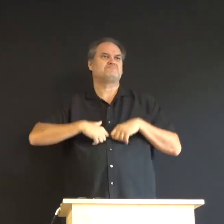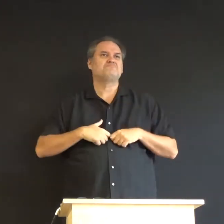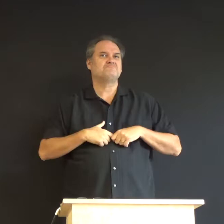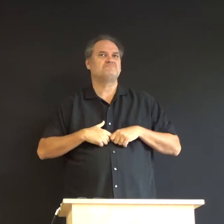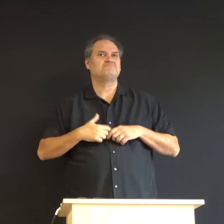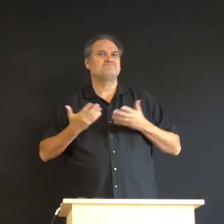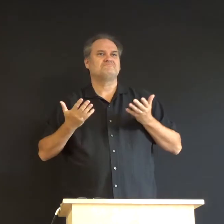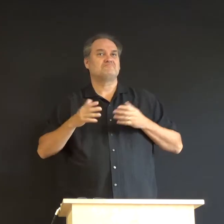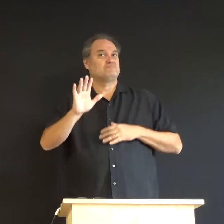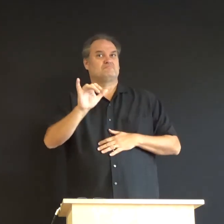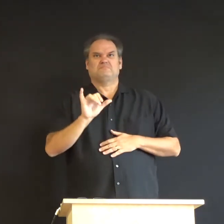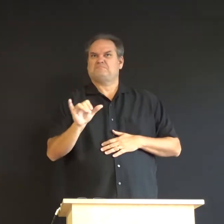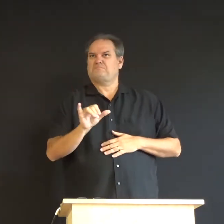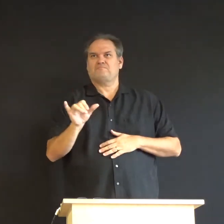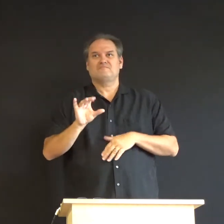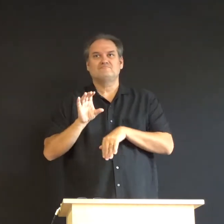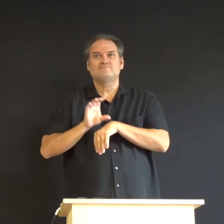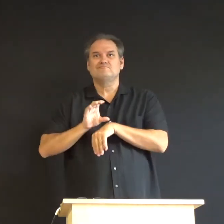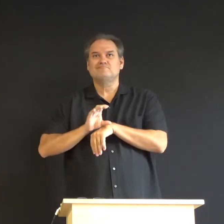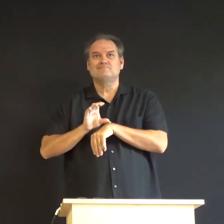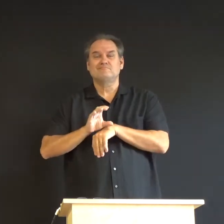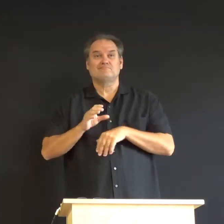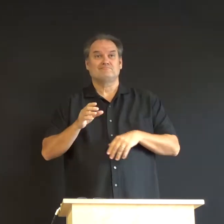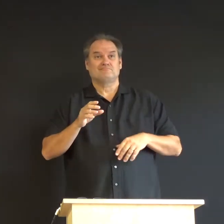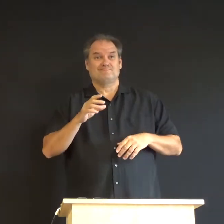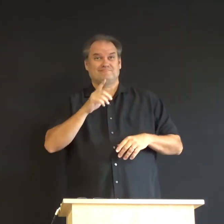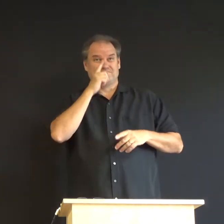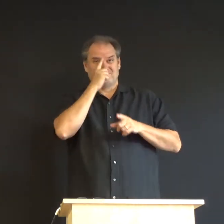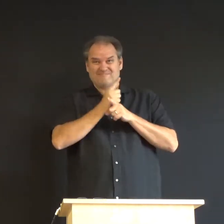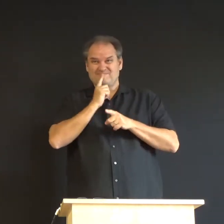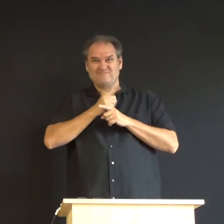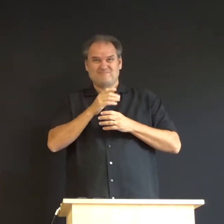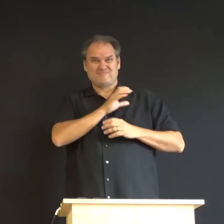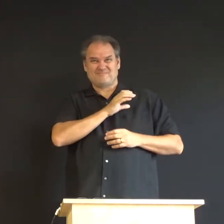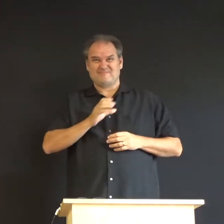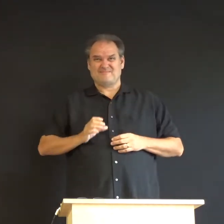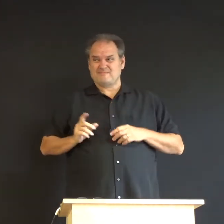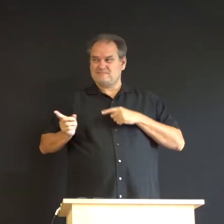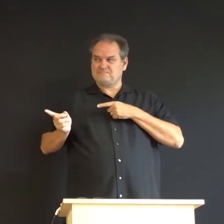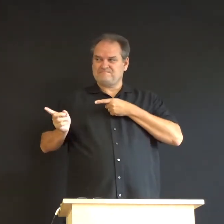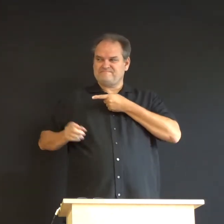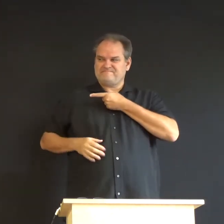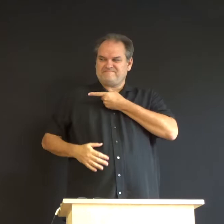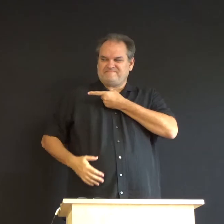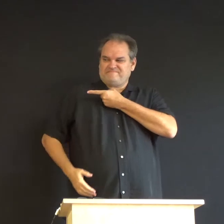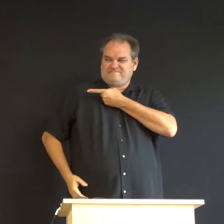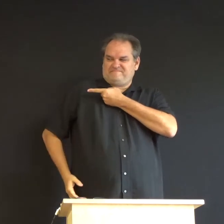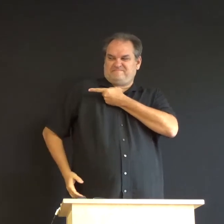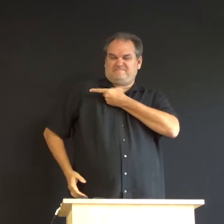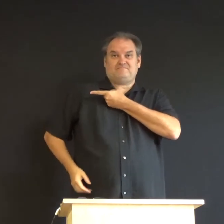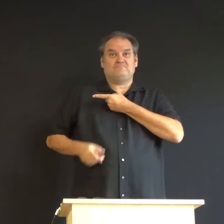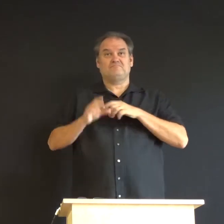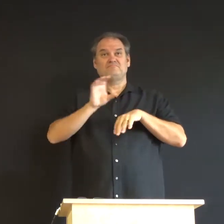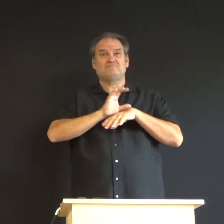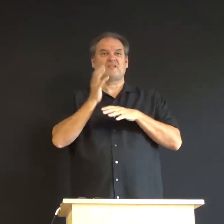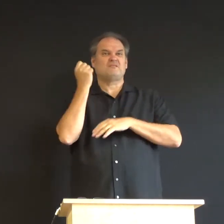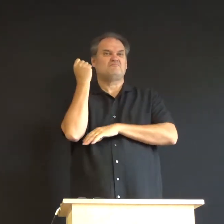Kentucky is against Kentucky, then we fall apart. And the same with churches,